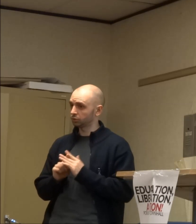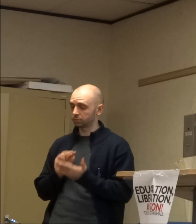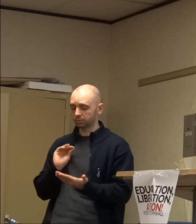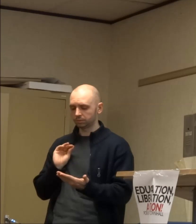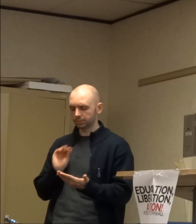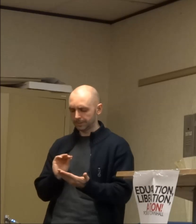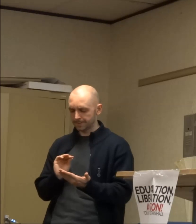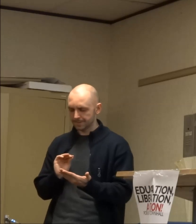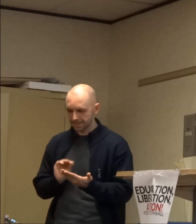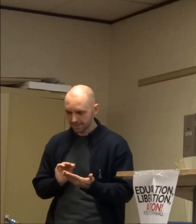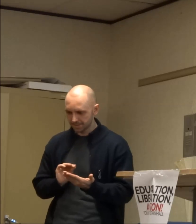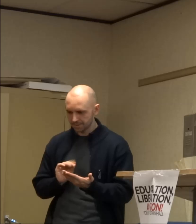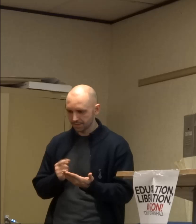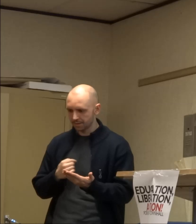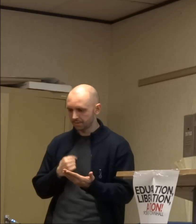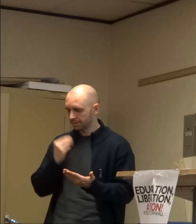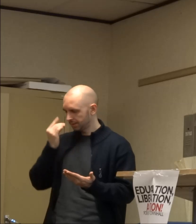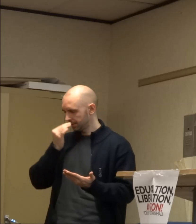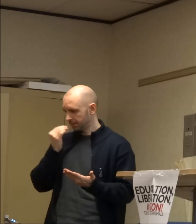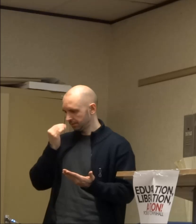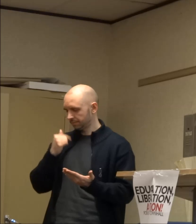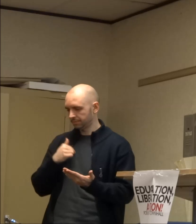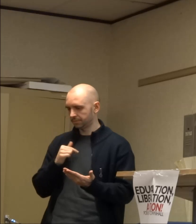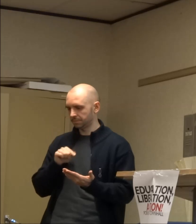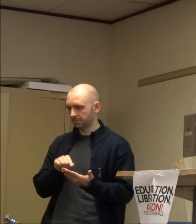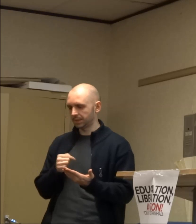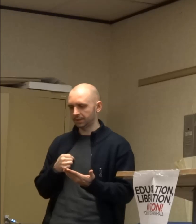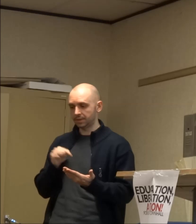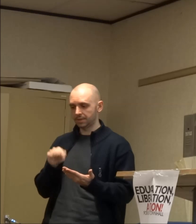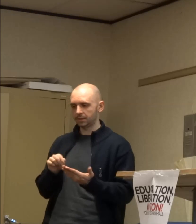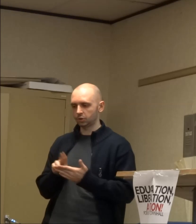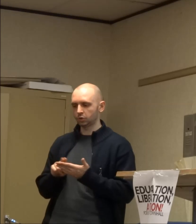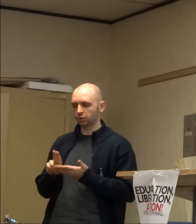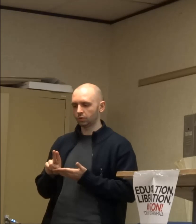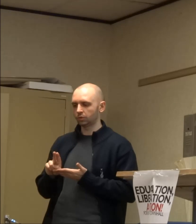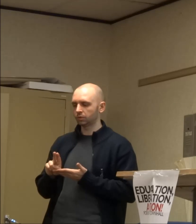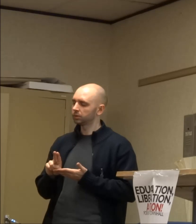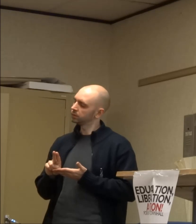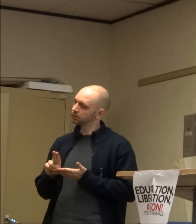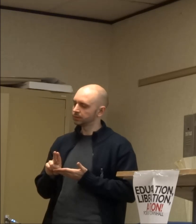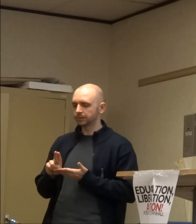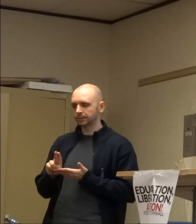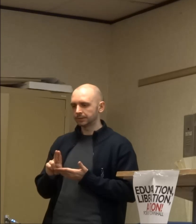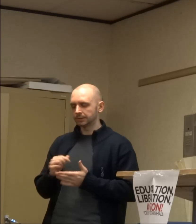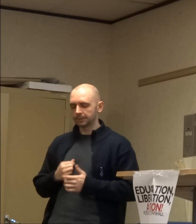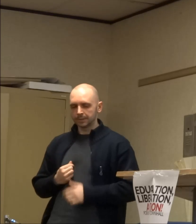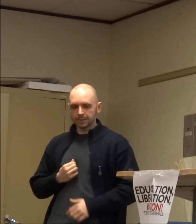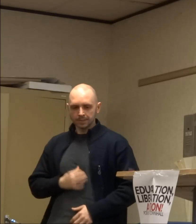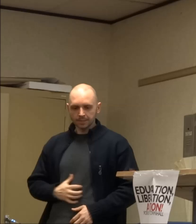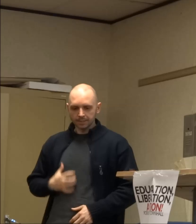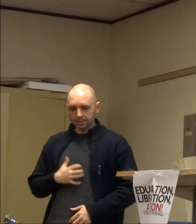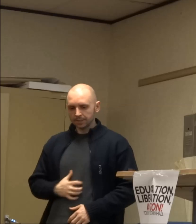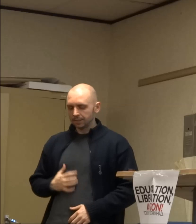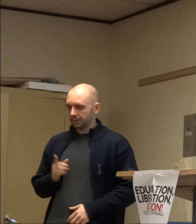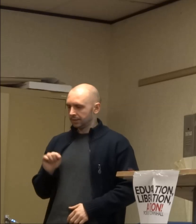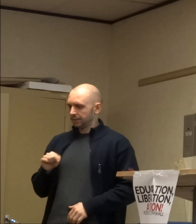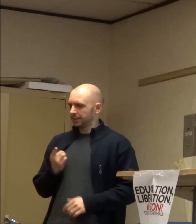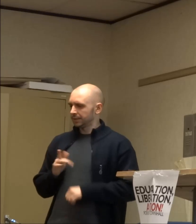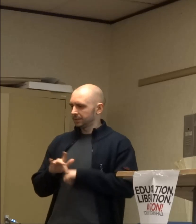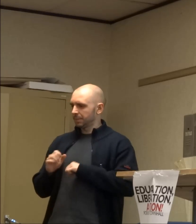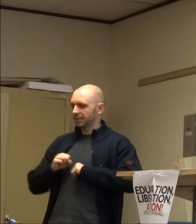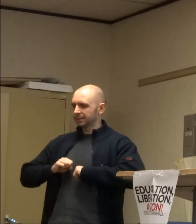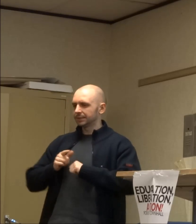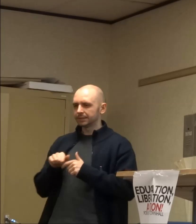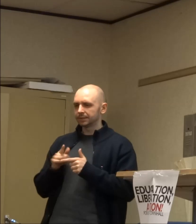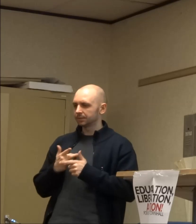become aware more and more every day that this university is a space of violence that is deeply inequitable in its entire existence. The implication